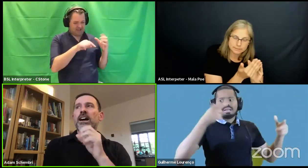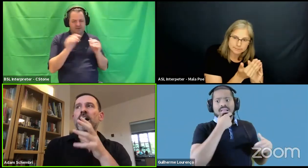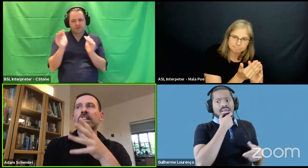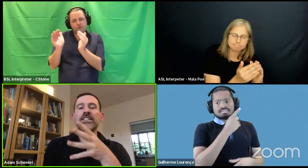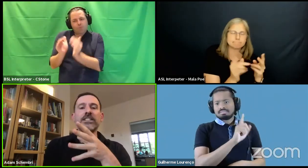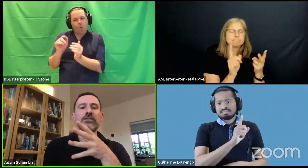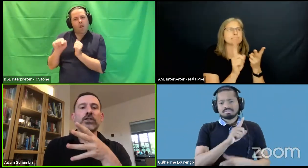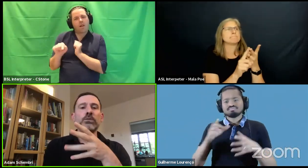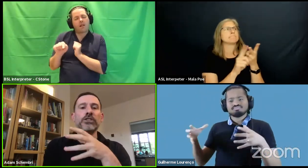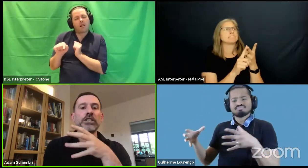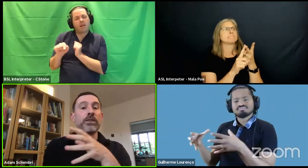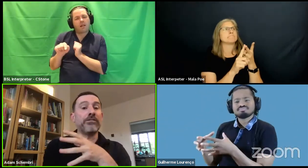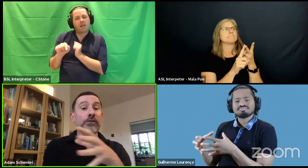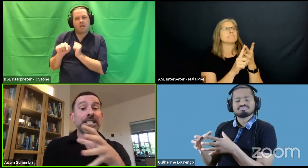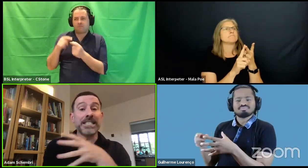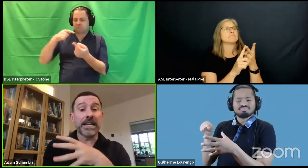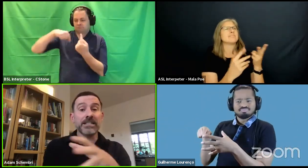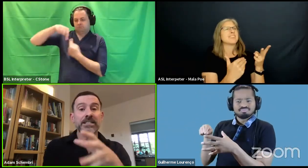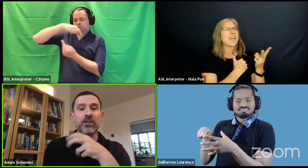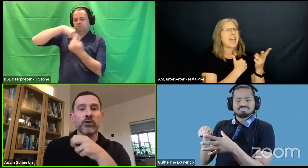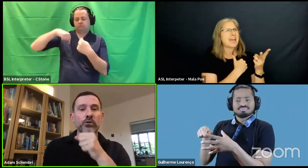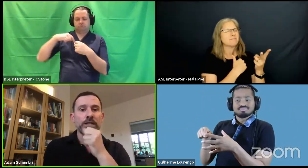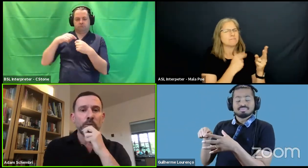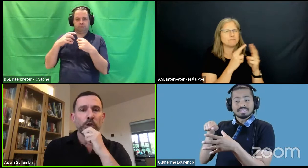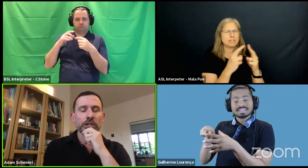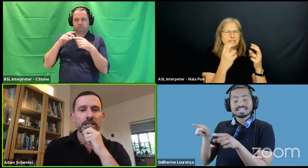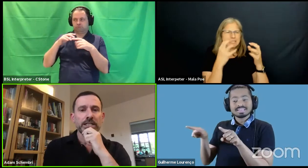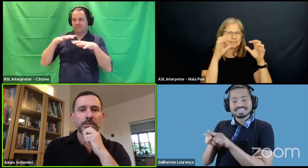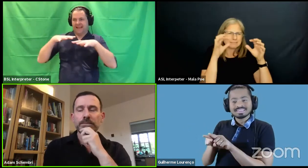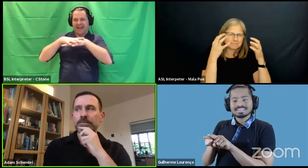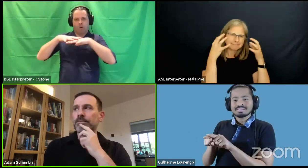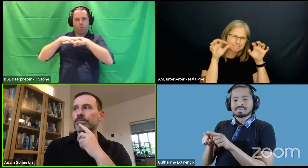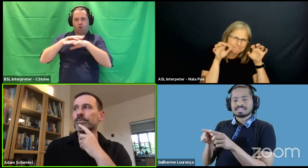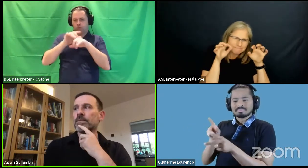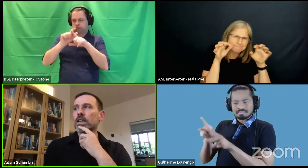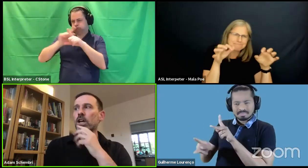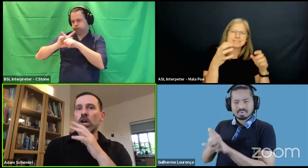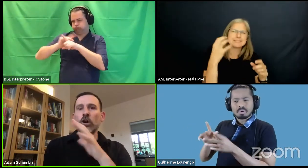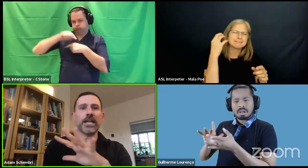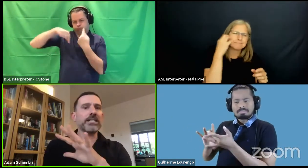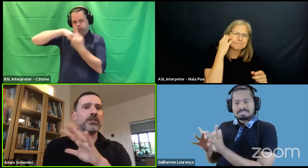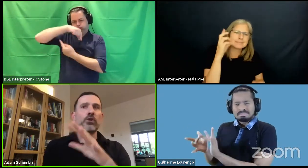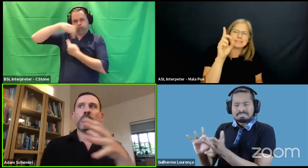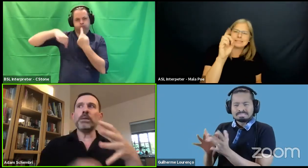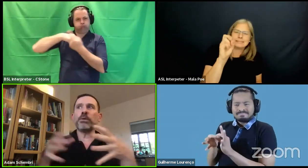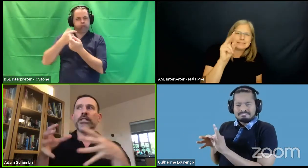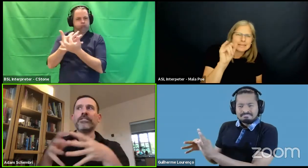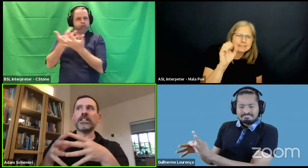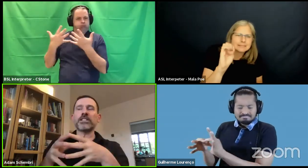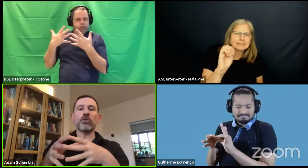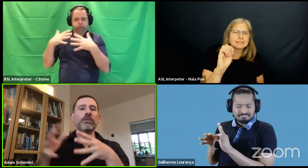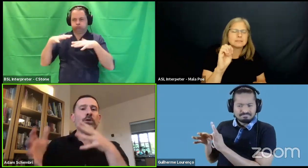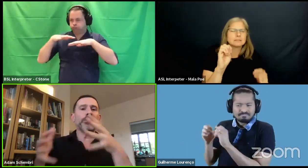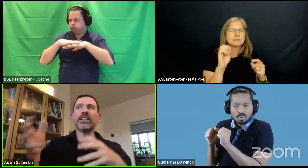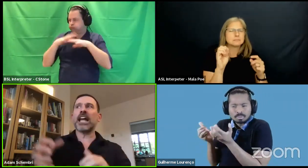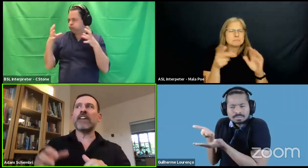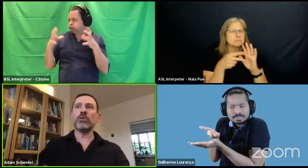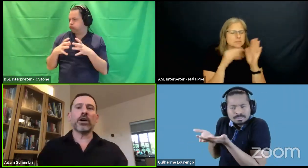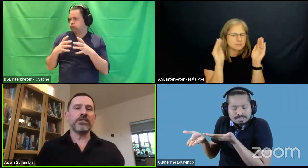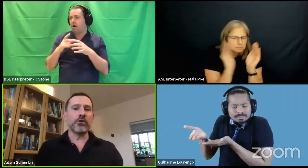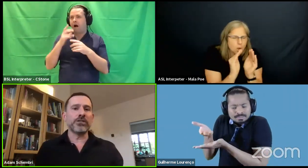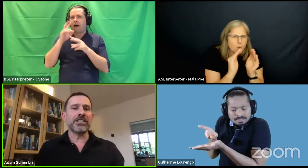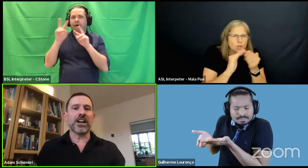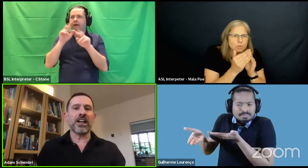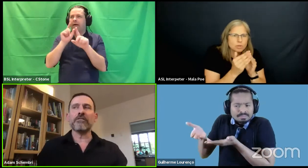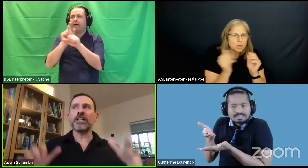They consist of communities with very dense social networks. Okay, so people live in a small community and